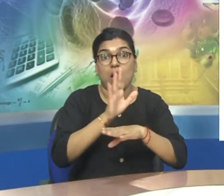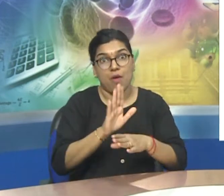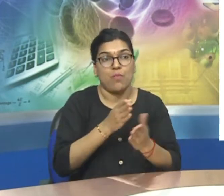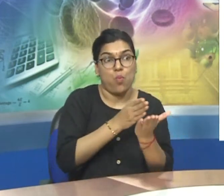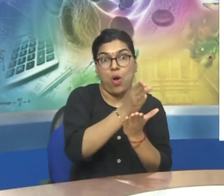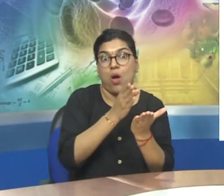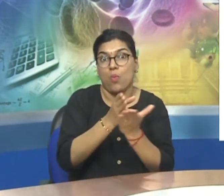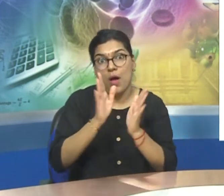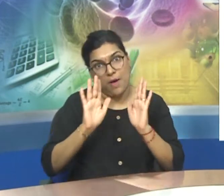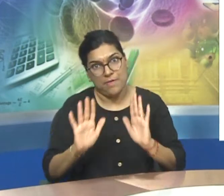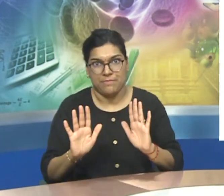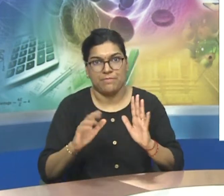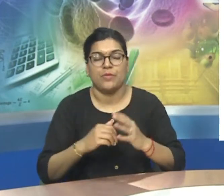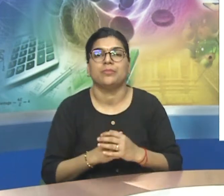Attack.